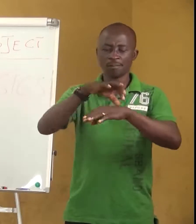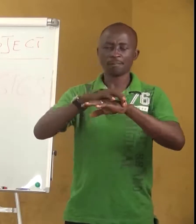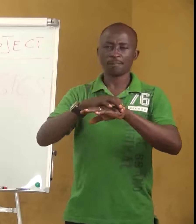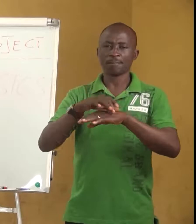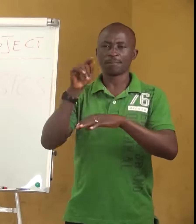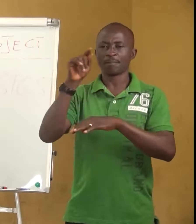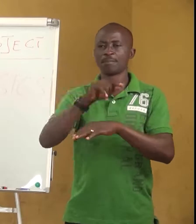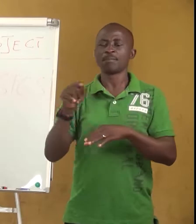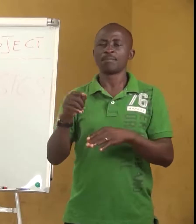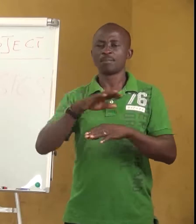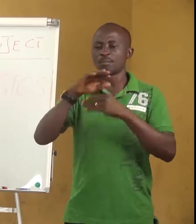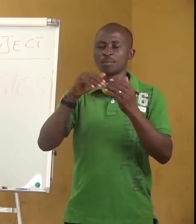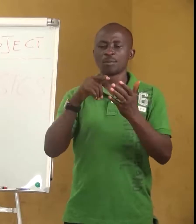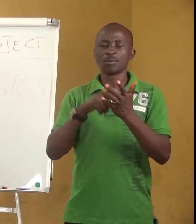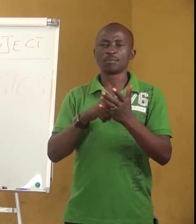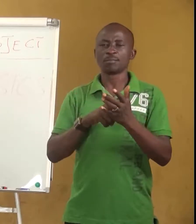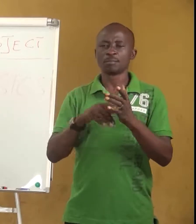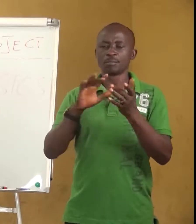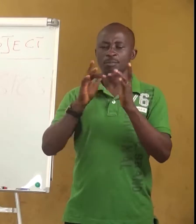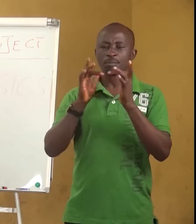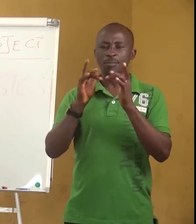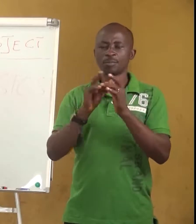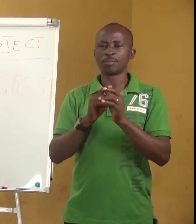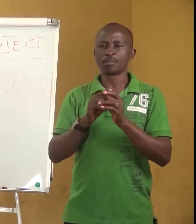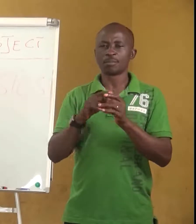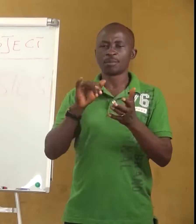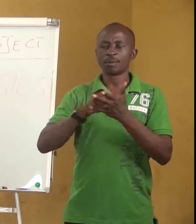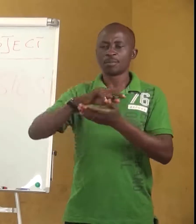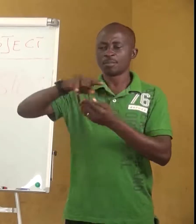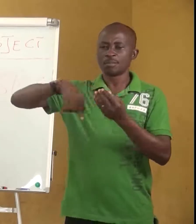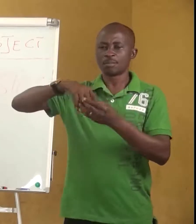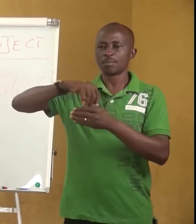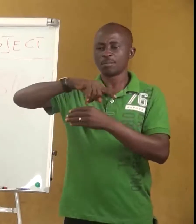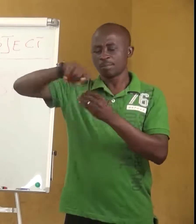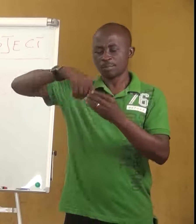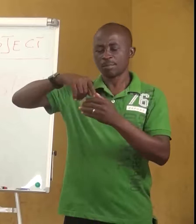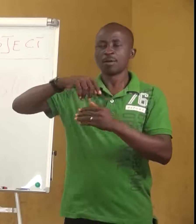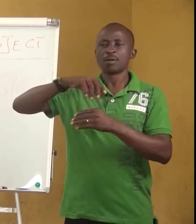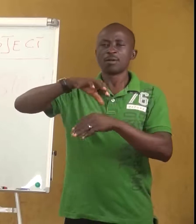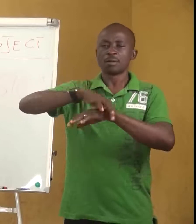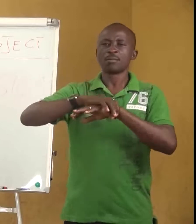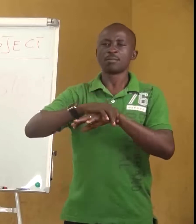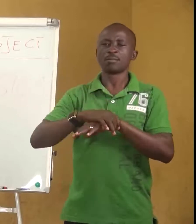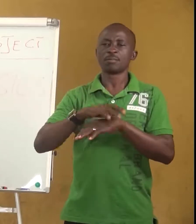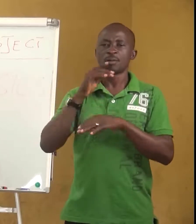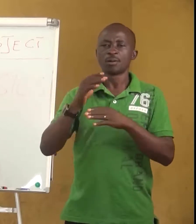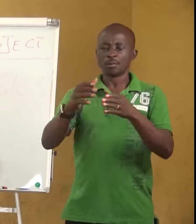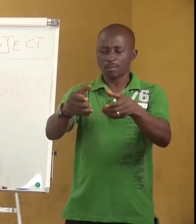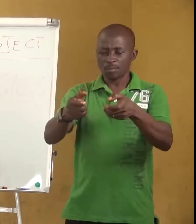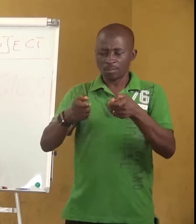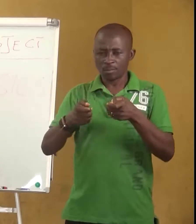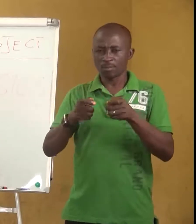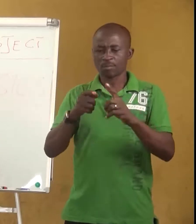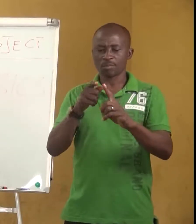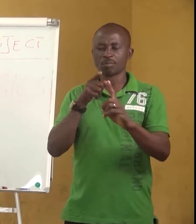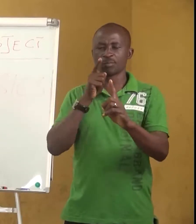therefore, all these artificial satellites that move around the Earth are pulled towards the center of the